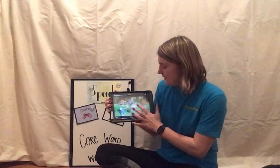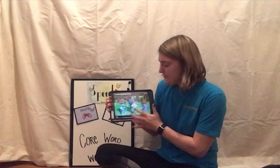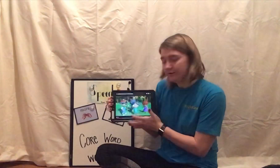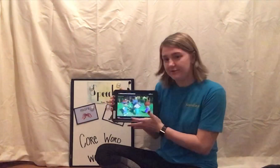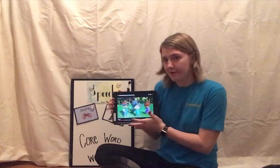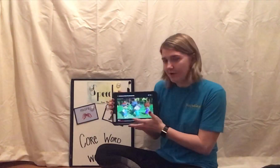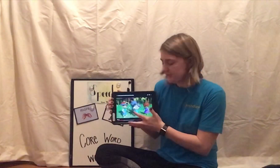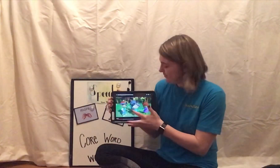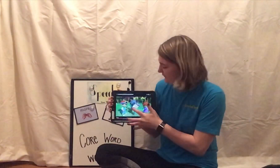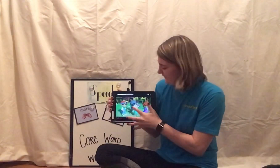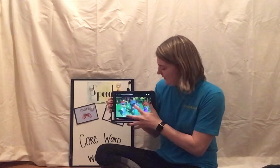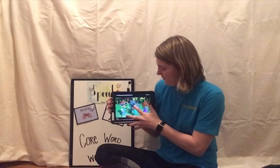if they're watching their video